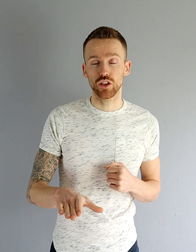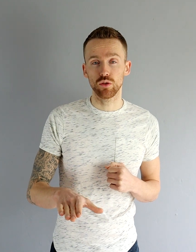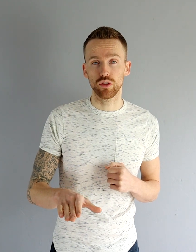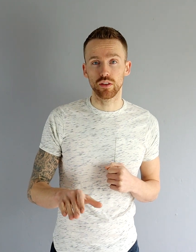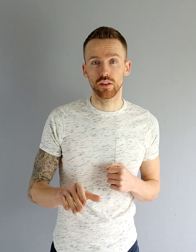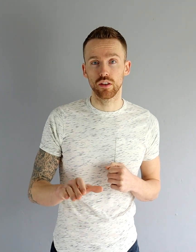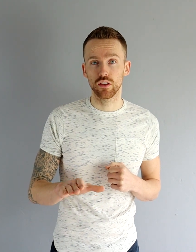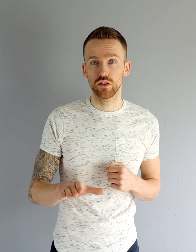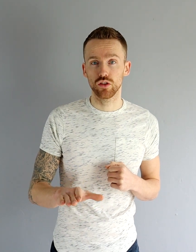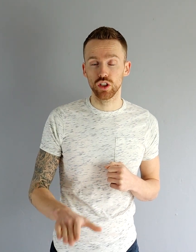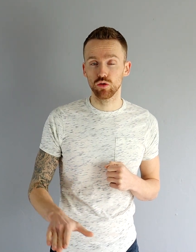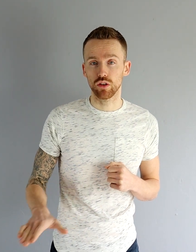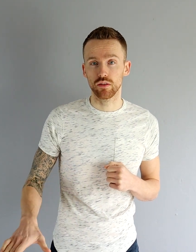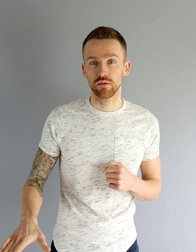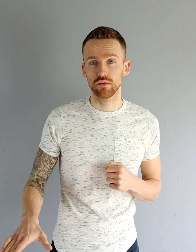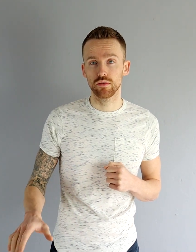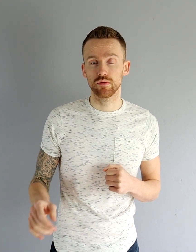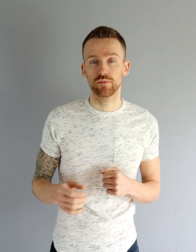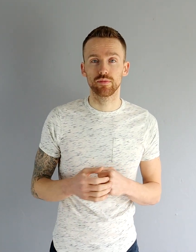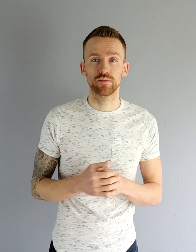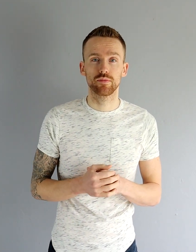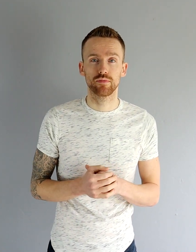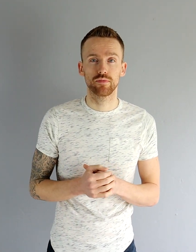children. Children.